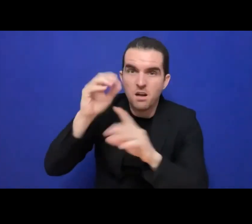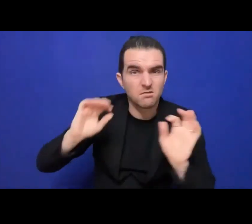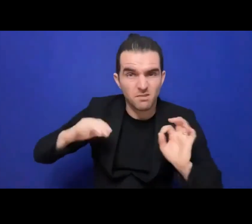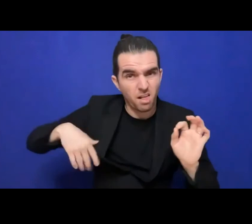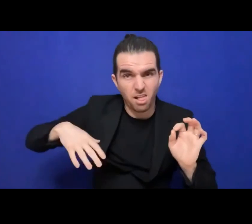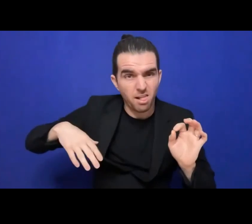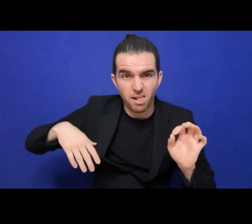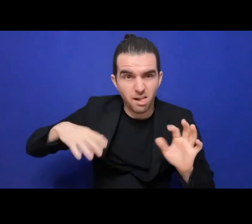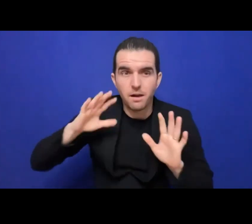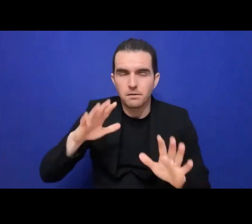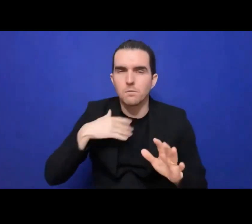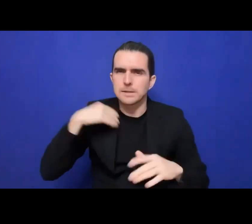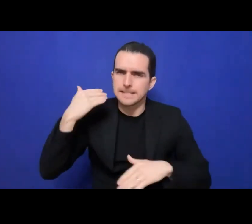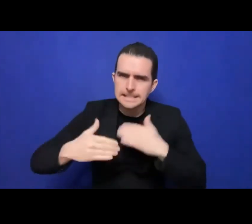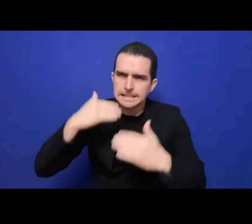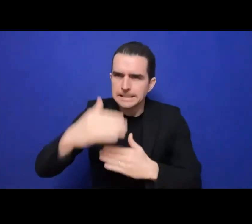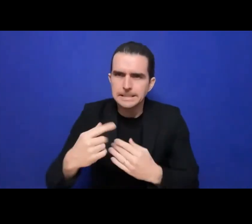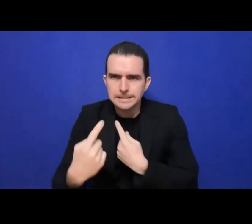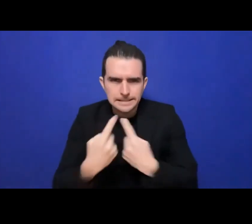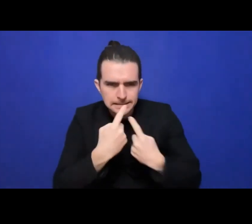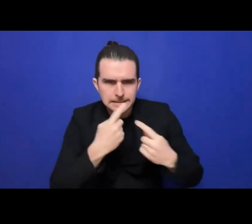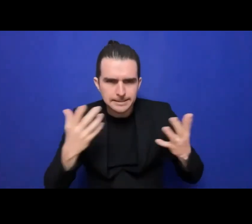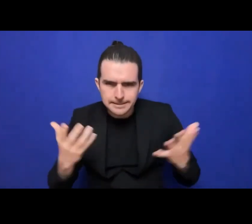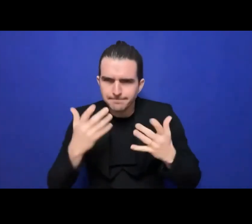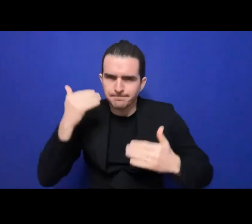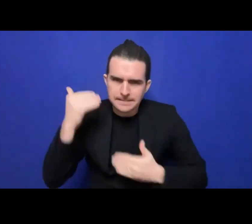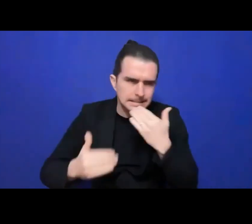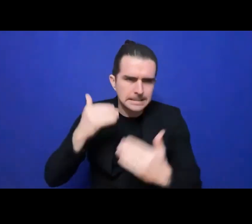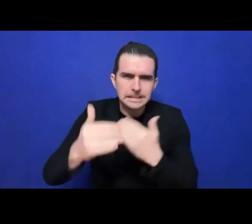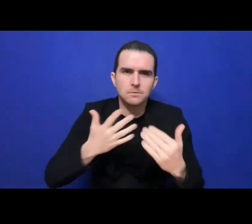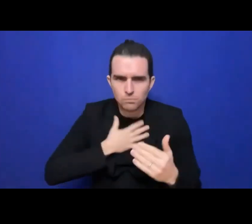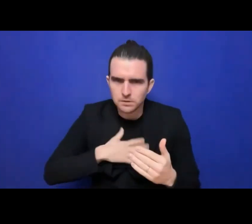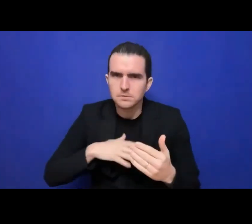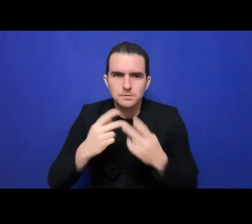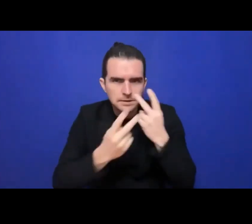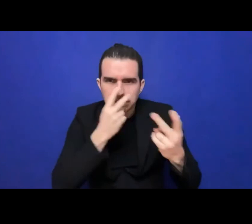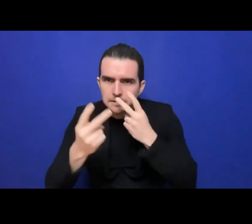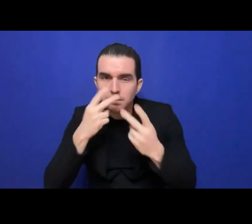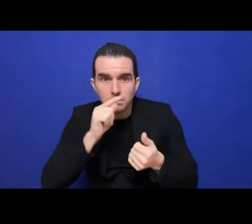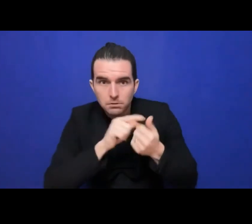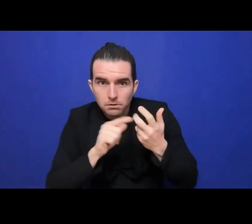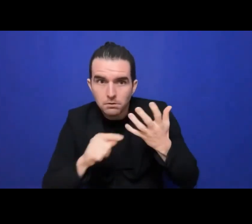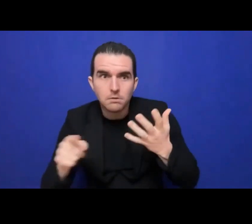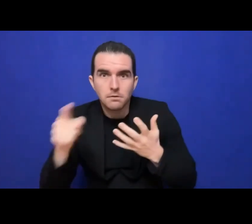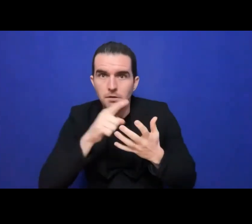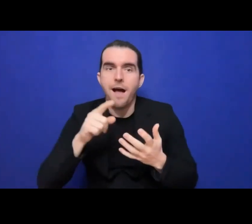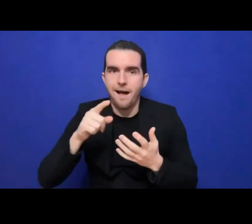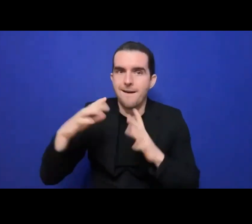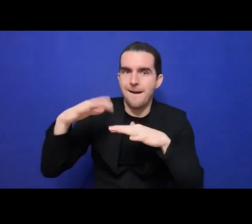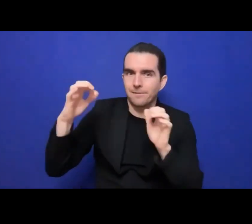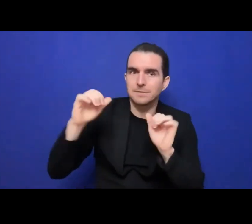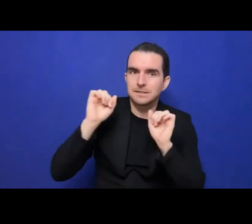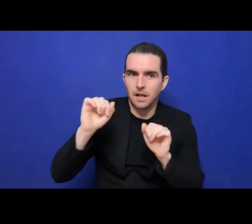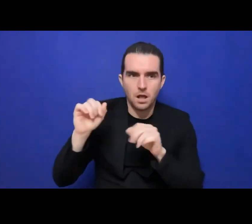generate evidence, so that the government, for example, is able to see indeed the finances allocated are